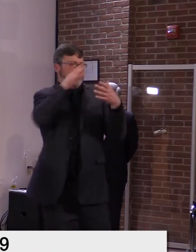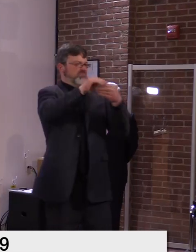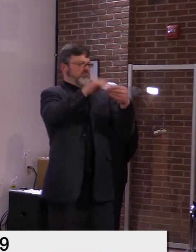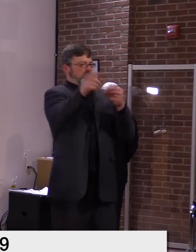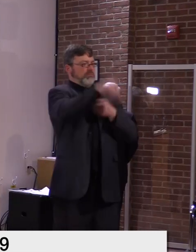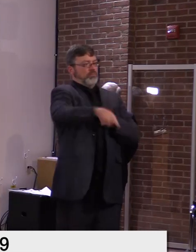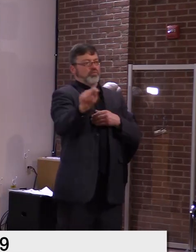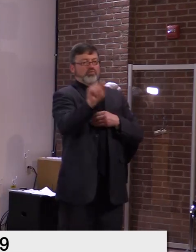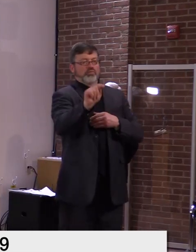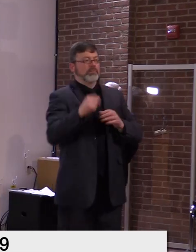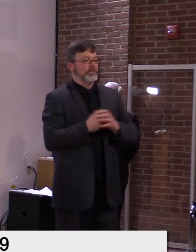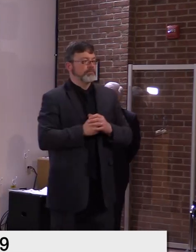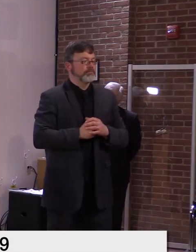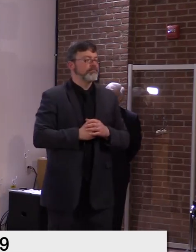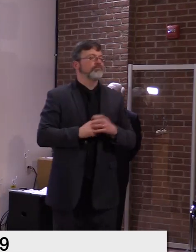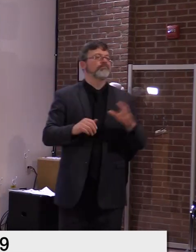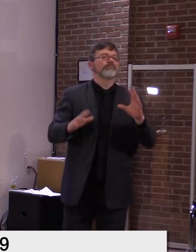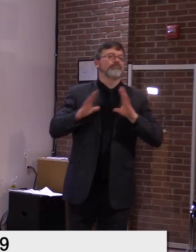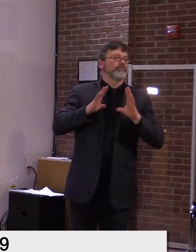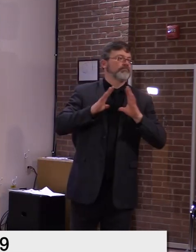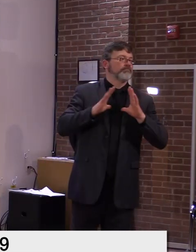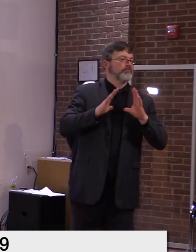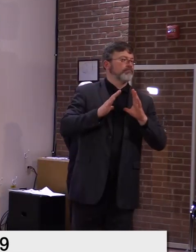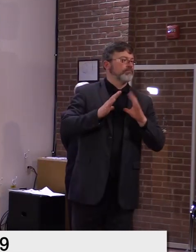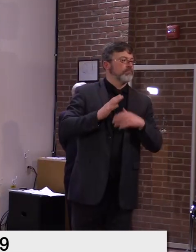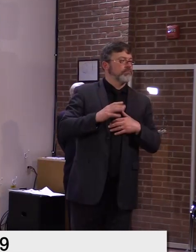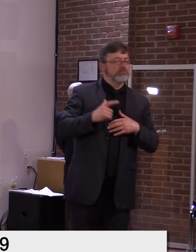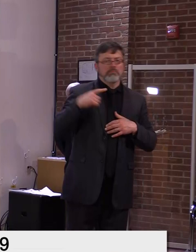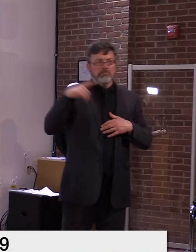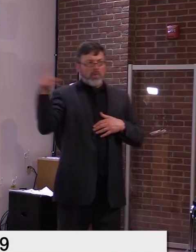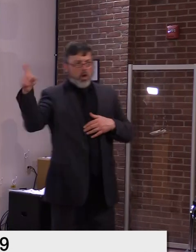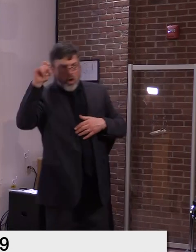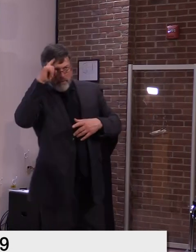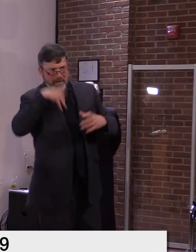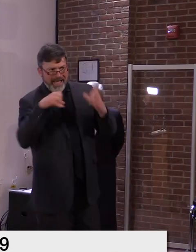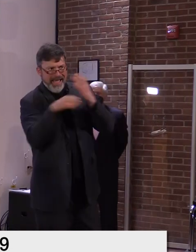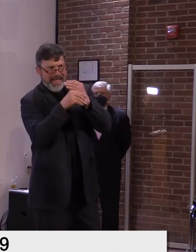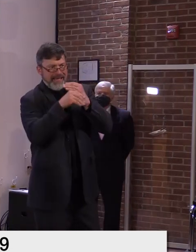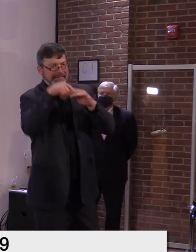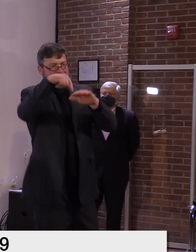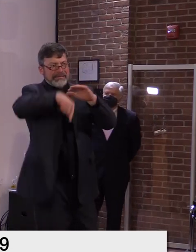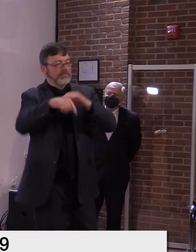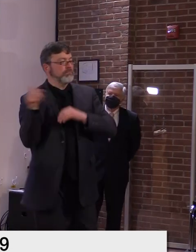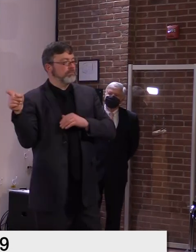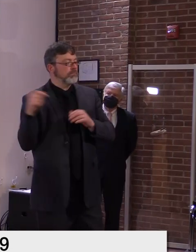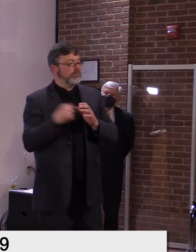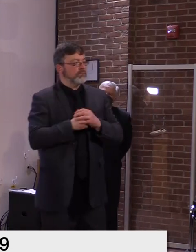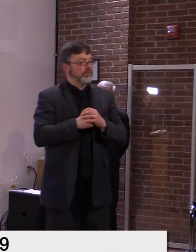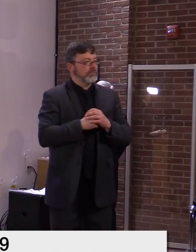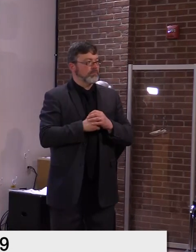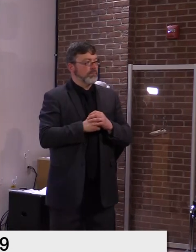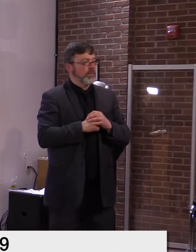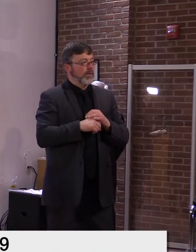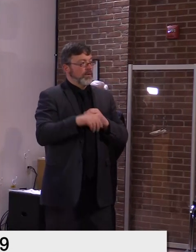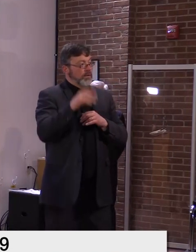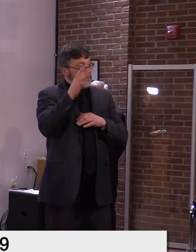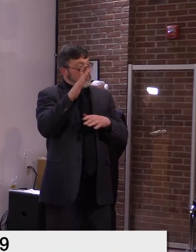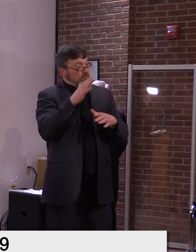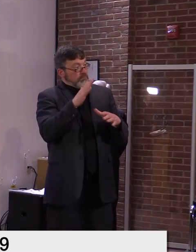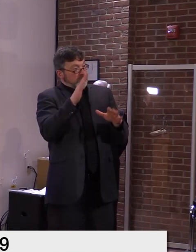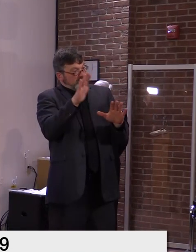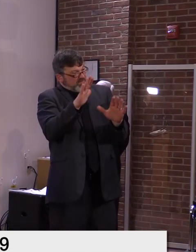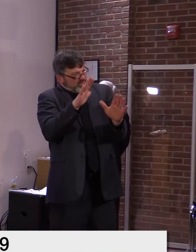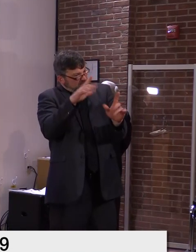Again, Stuart, just what we'd ask the districts, obviously these are local decisions they'll have to